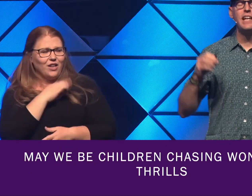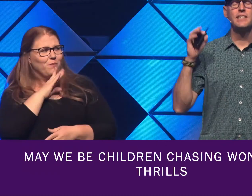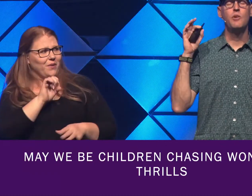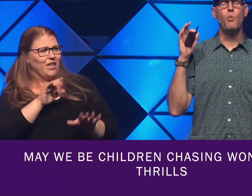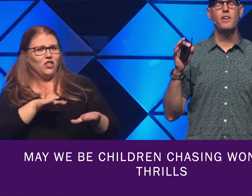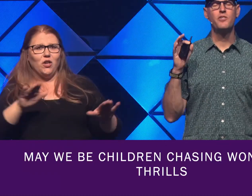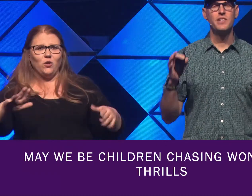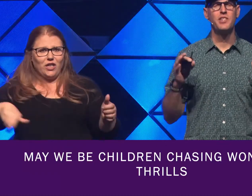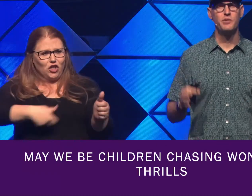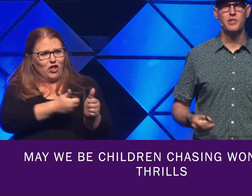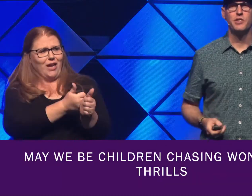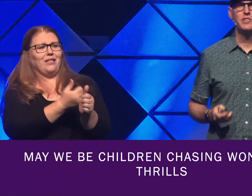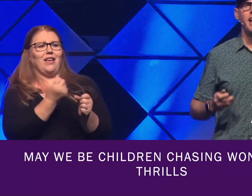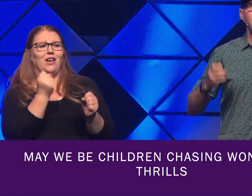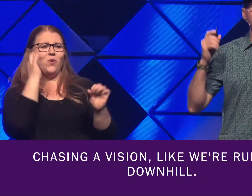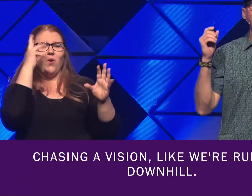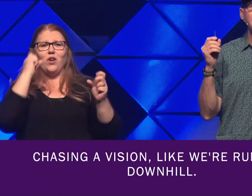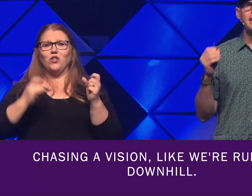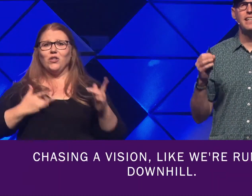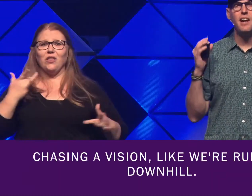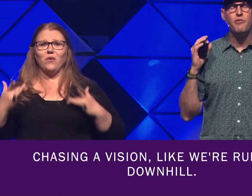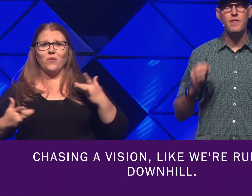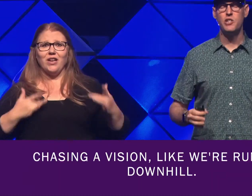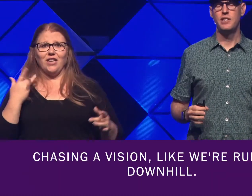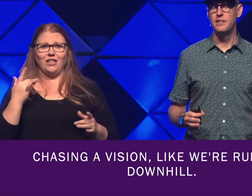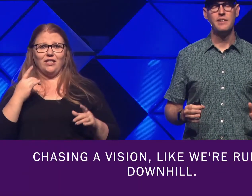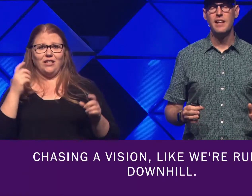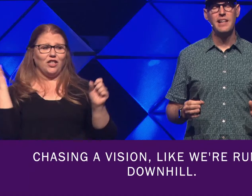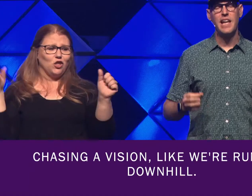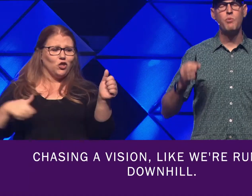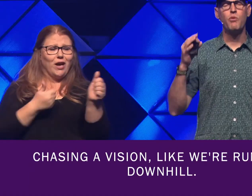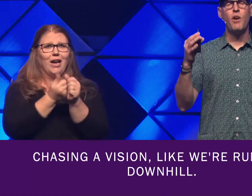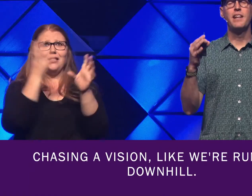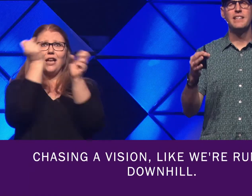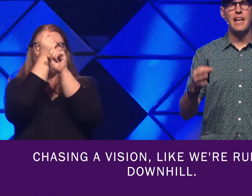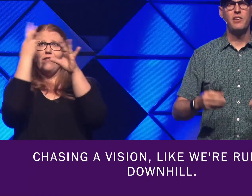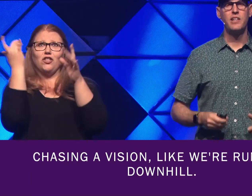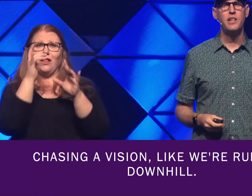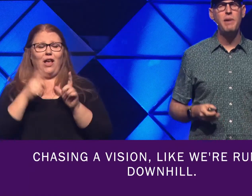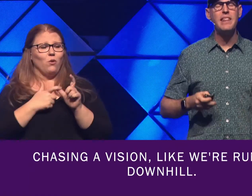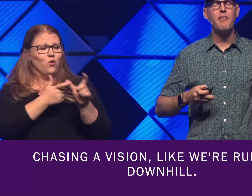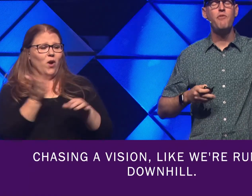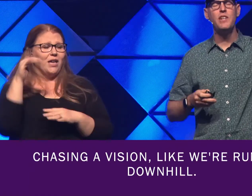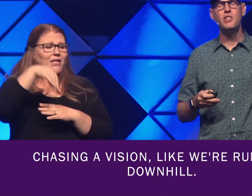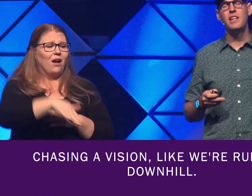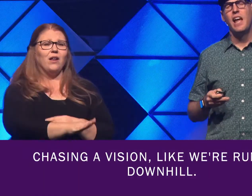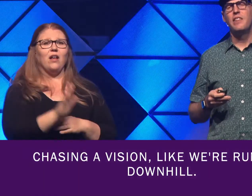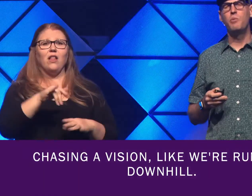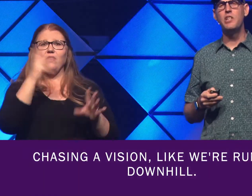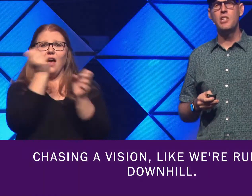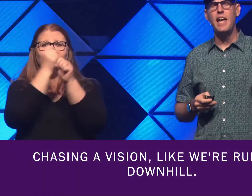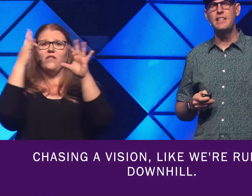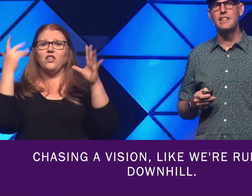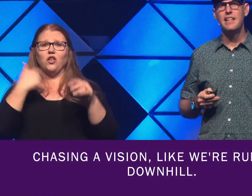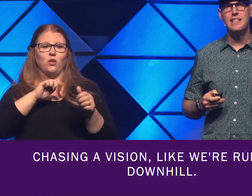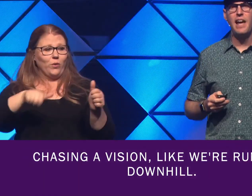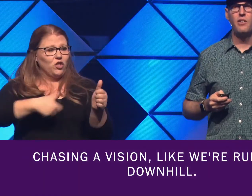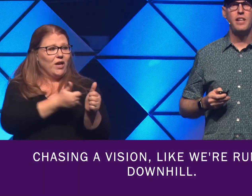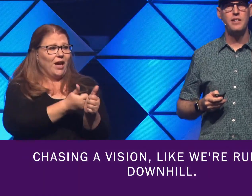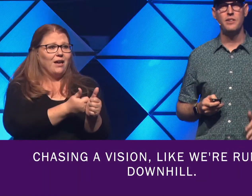children chasing wondrous thrills, chasing a vision like we're running downhill. And may that vision that we